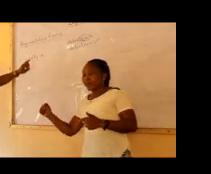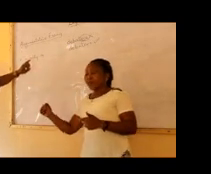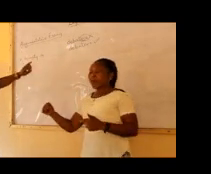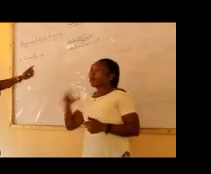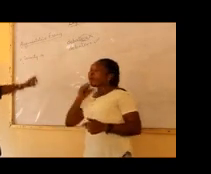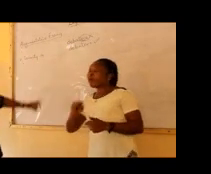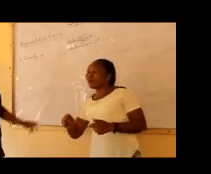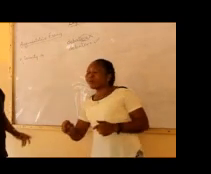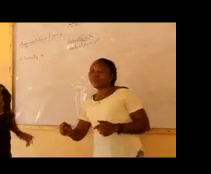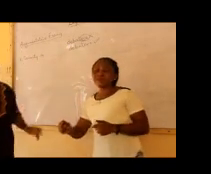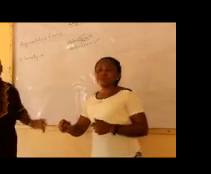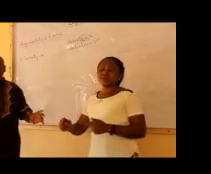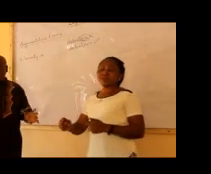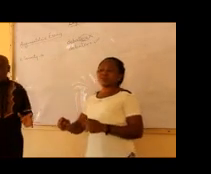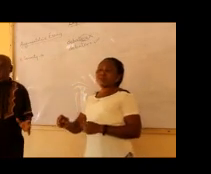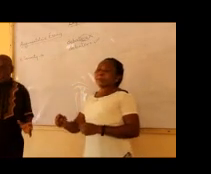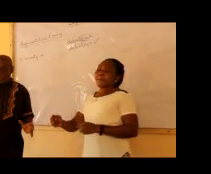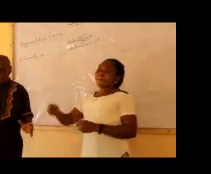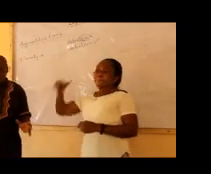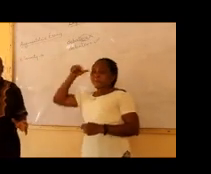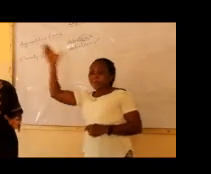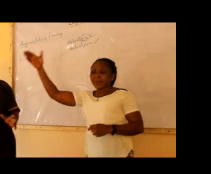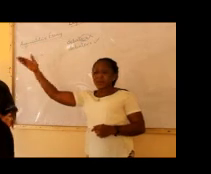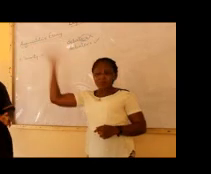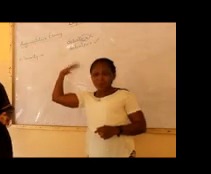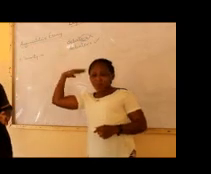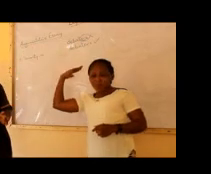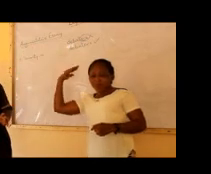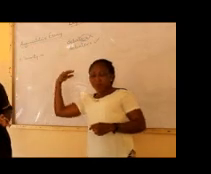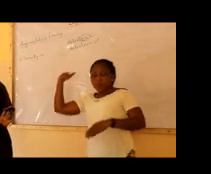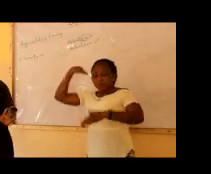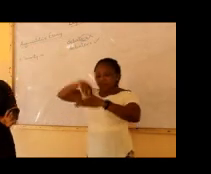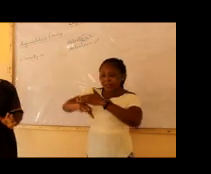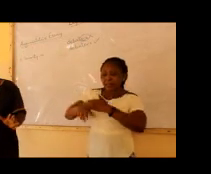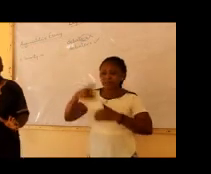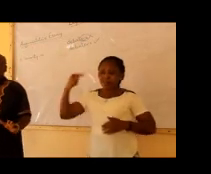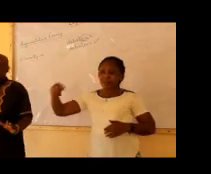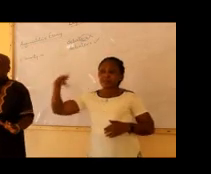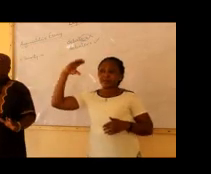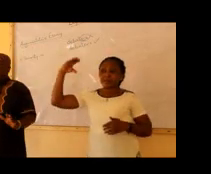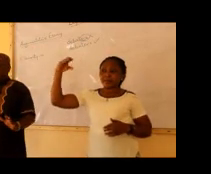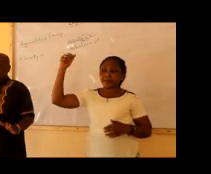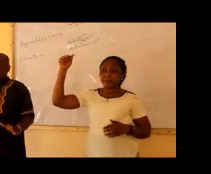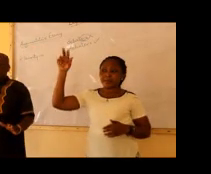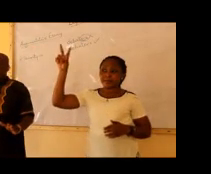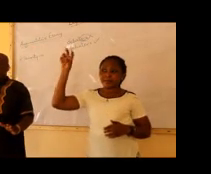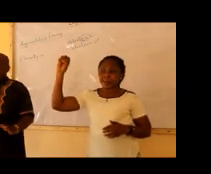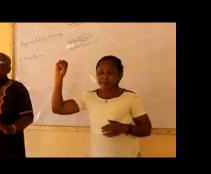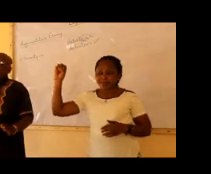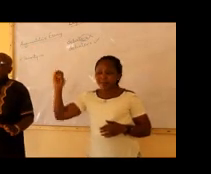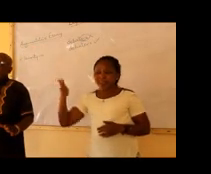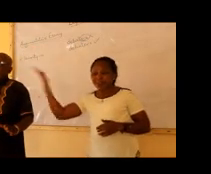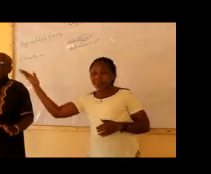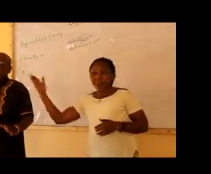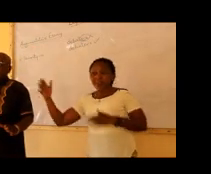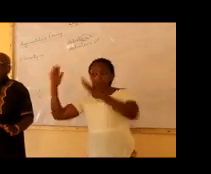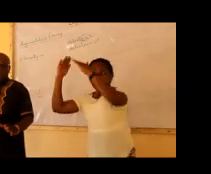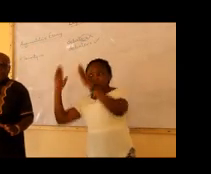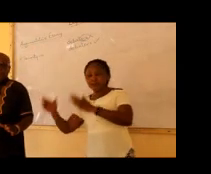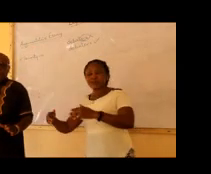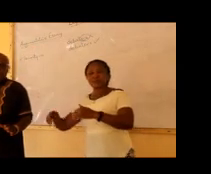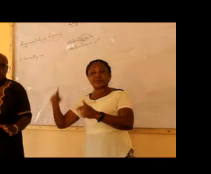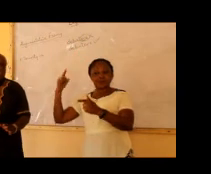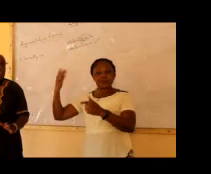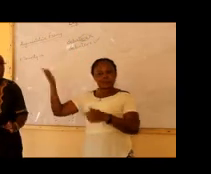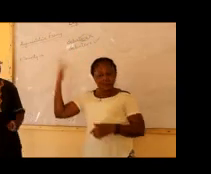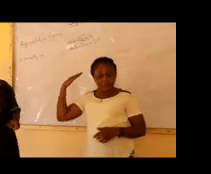they use a very large stone to cover the opening to the cave, and no animal can shift